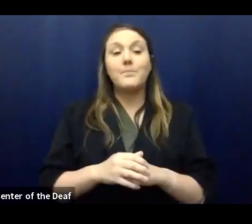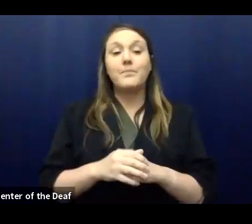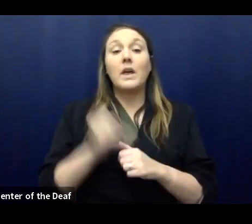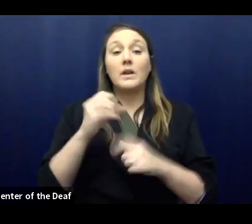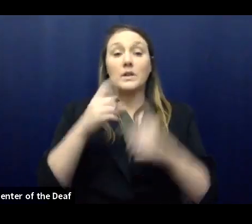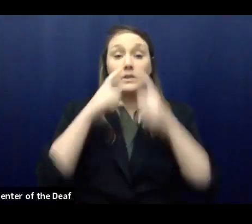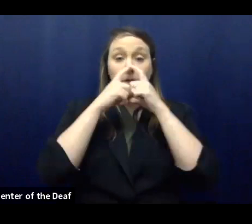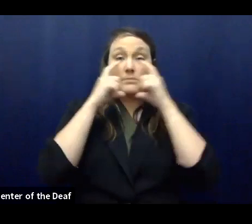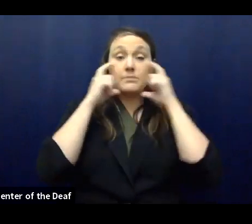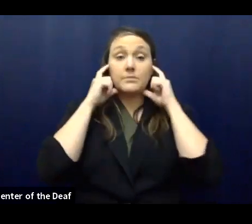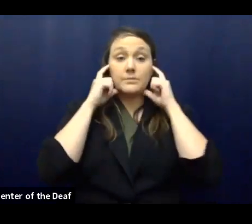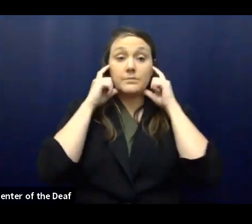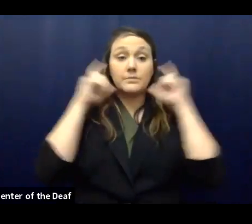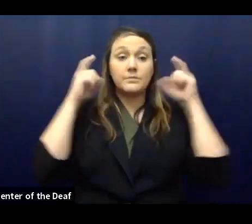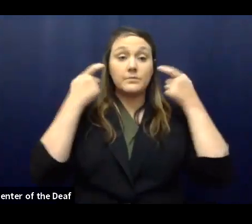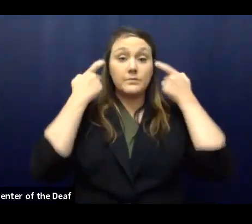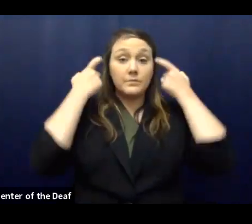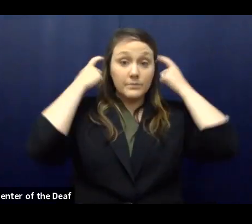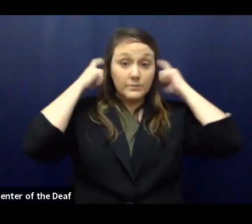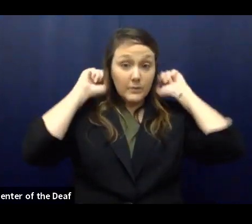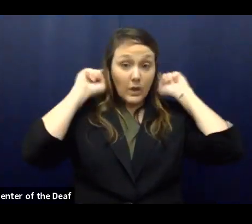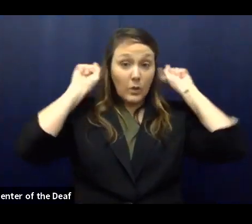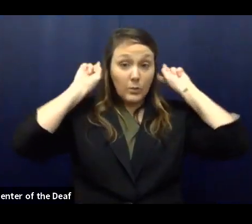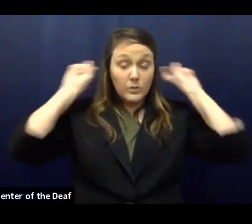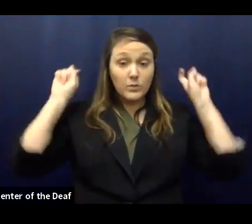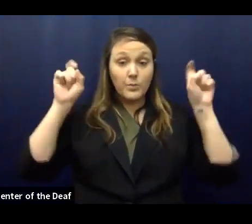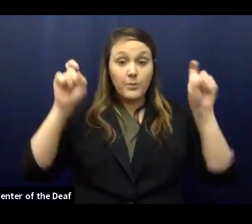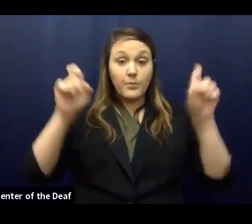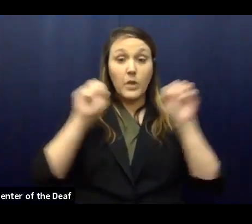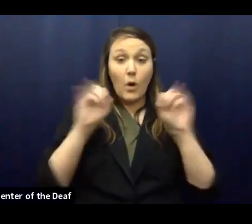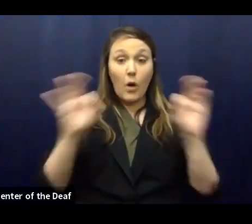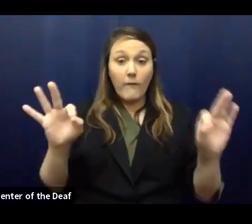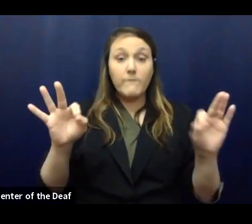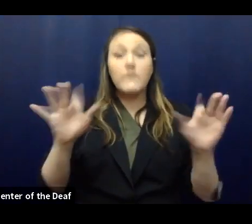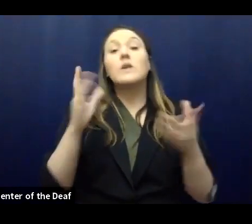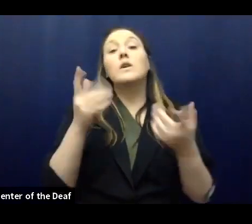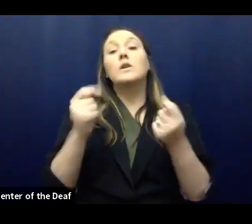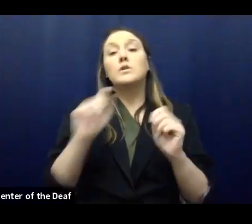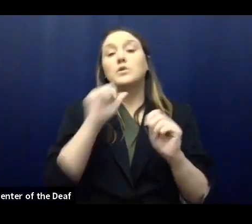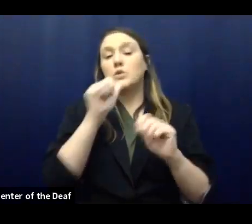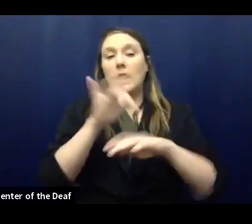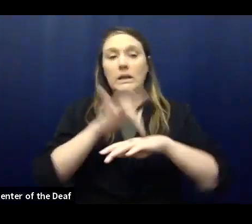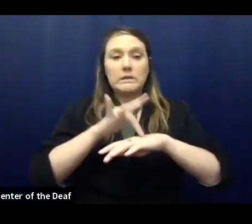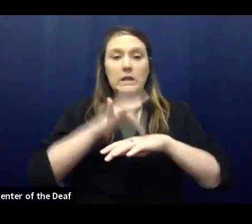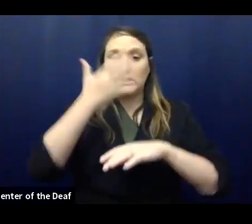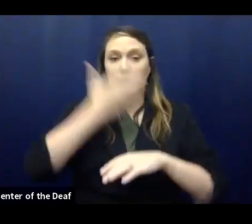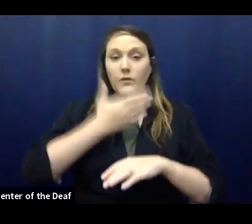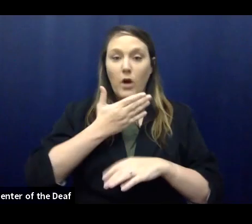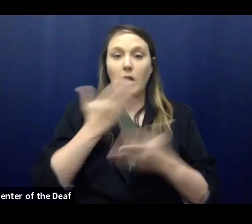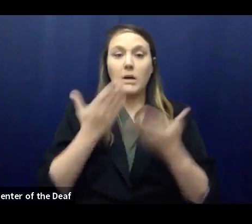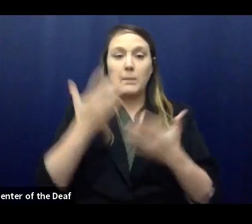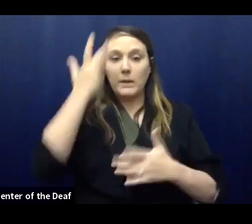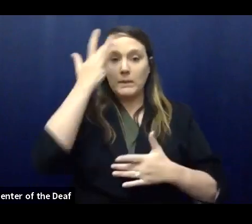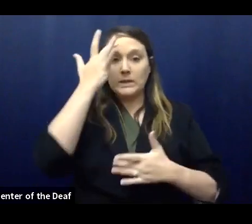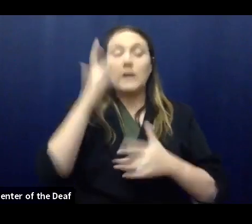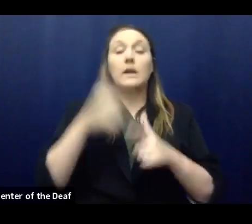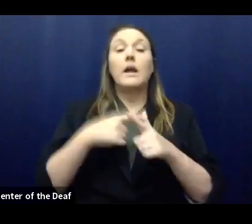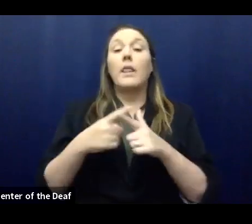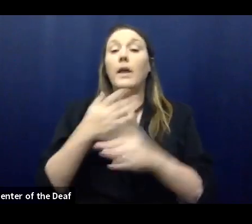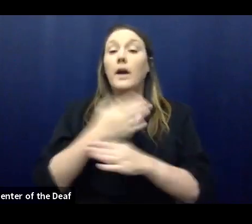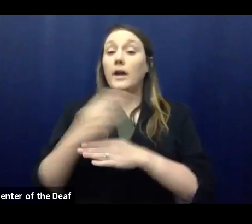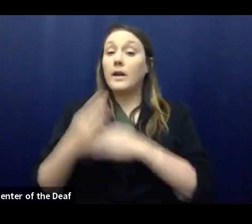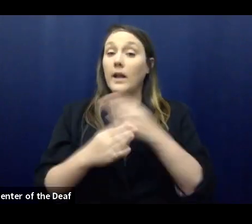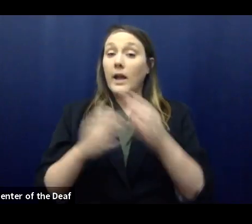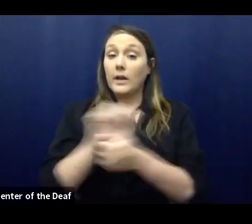off, loop around the loops, try not to touch the part that might have virus on it, and then hand sanitize again.